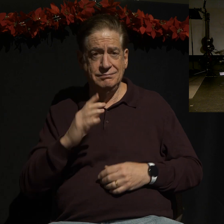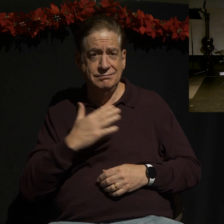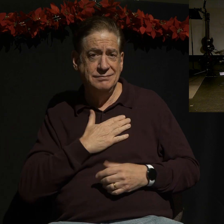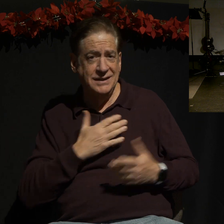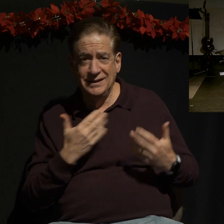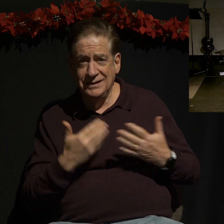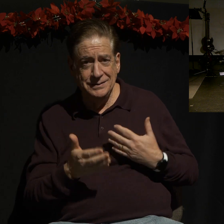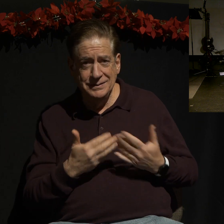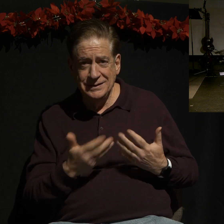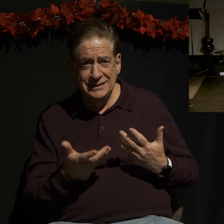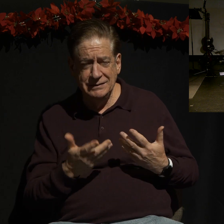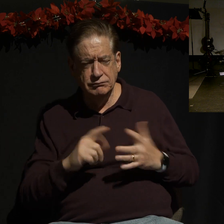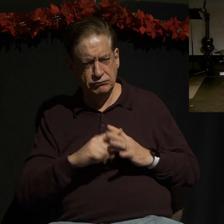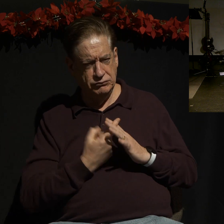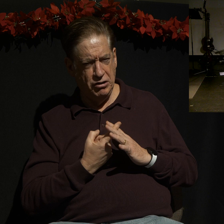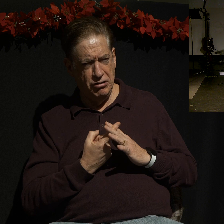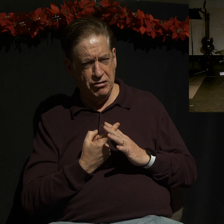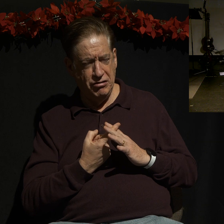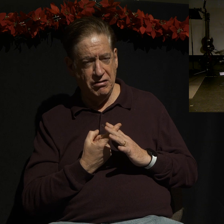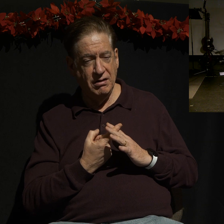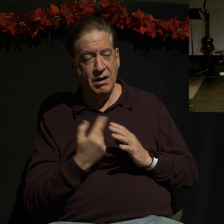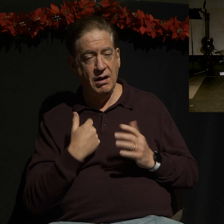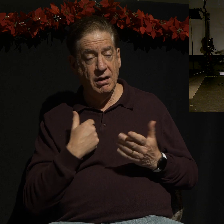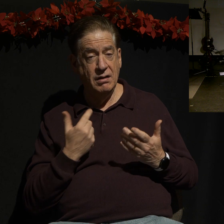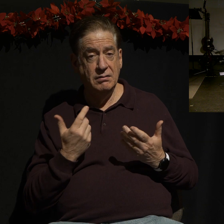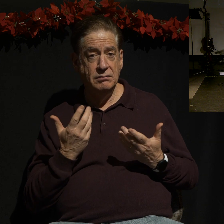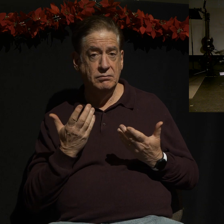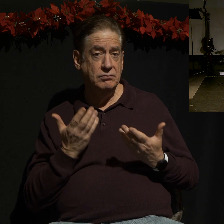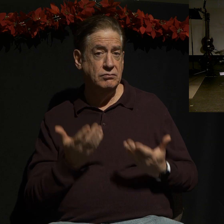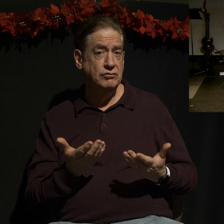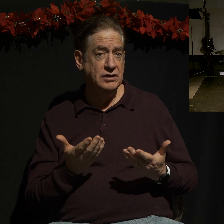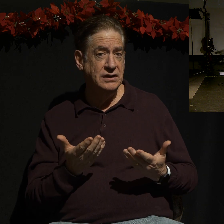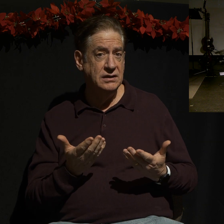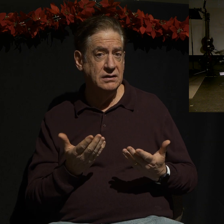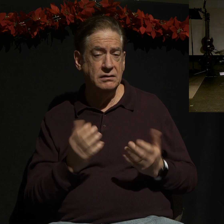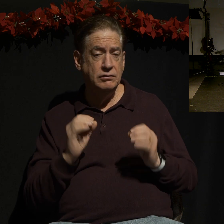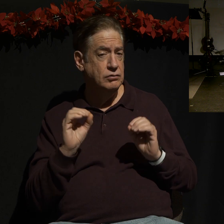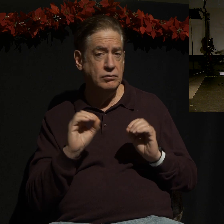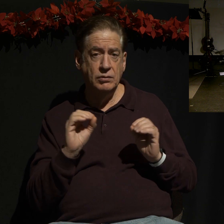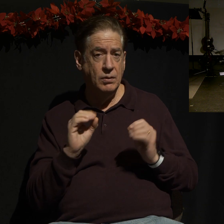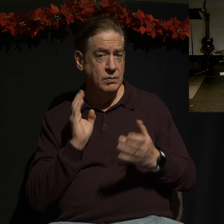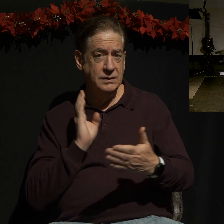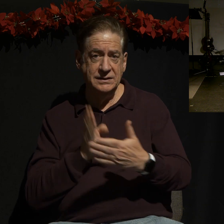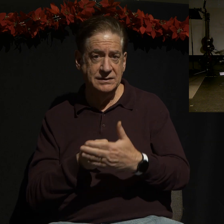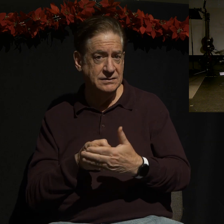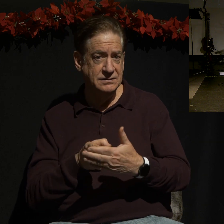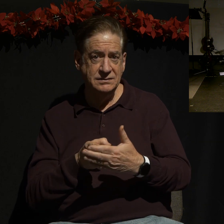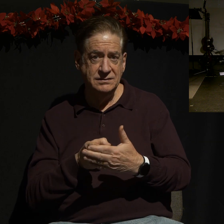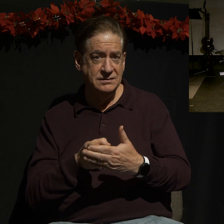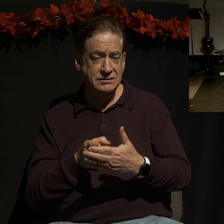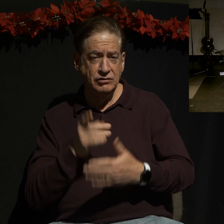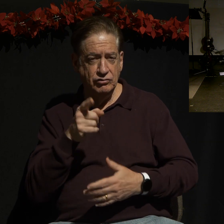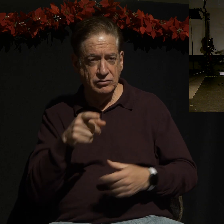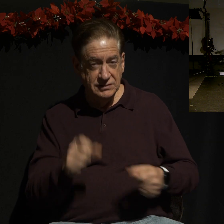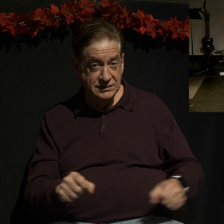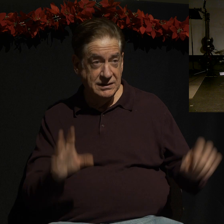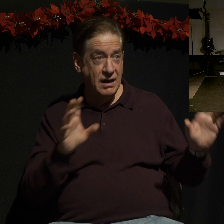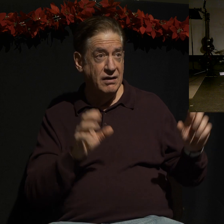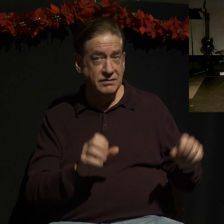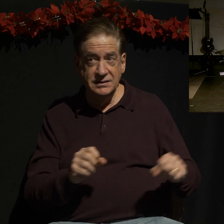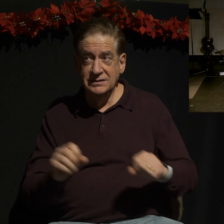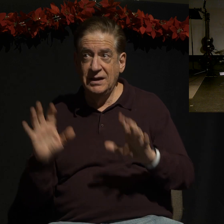So as he starts this off, I bring no charge against you concerning your